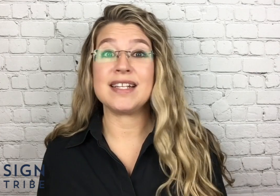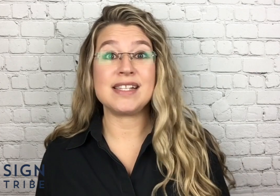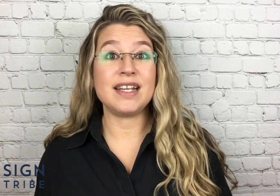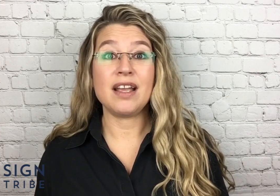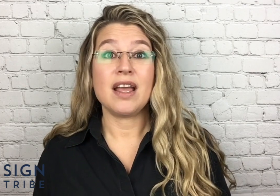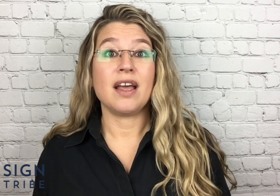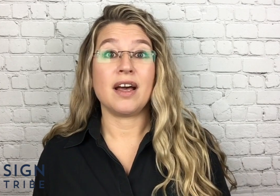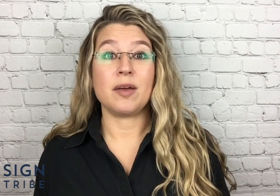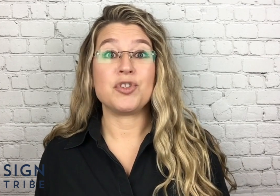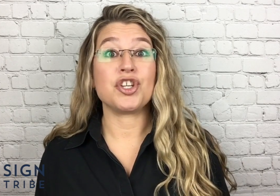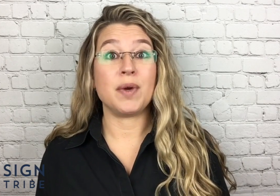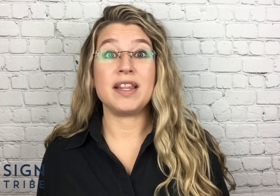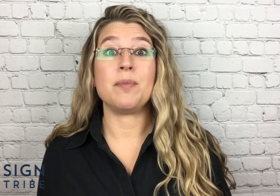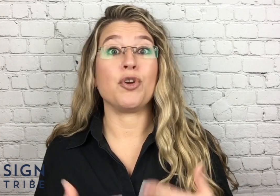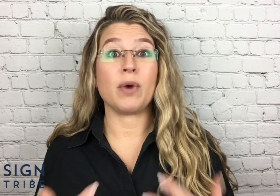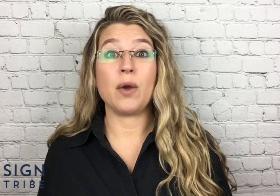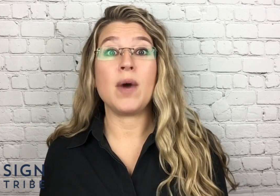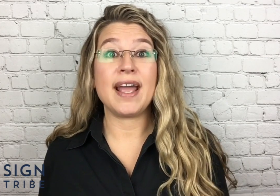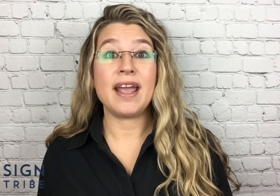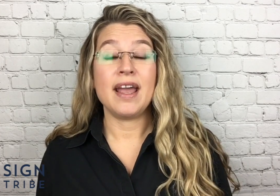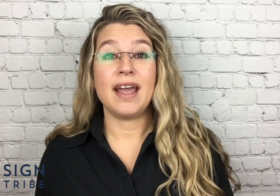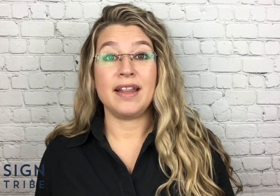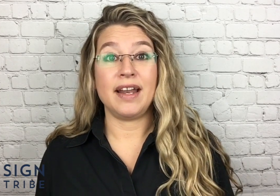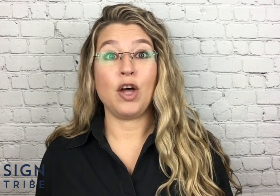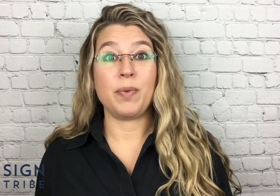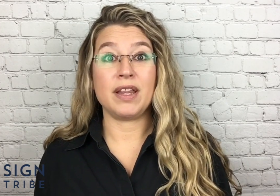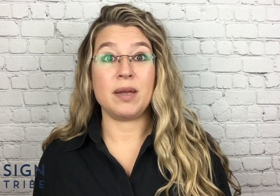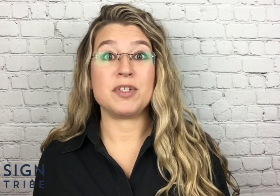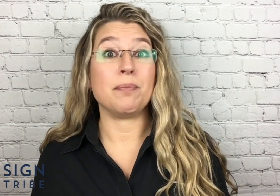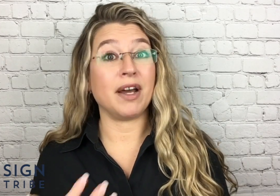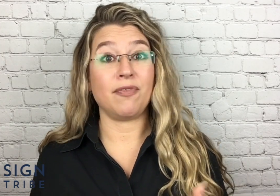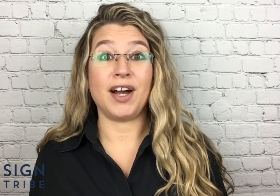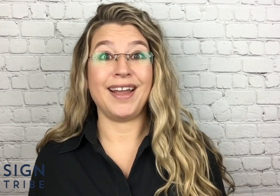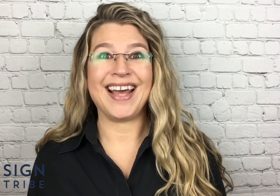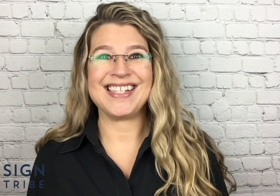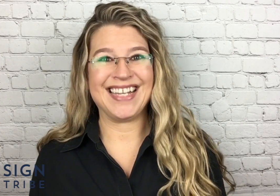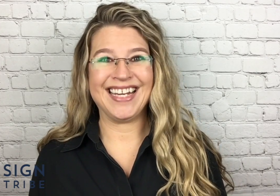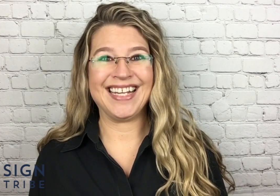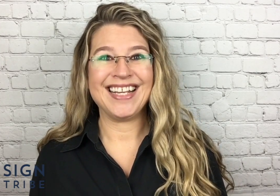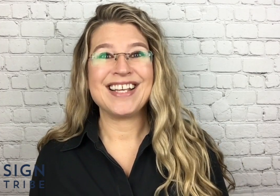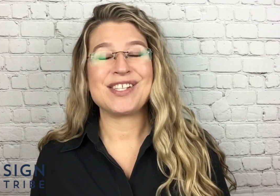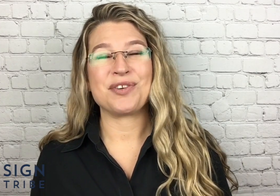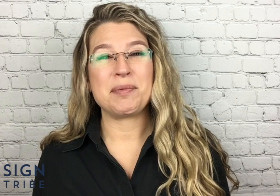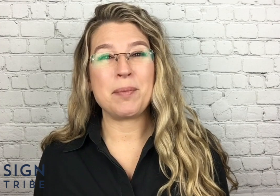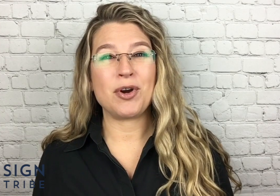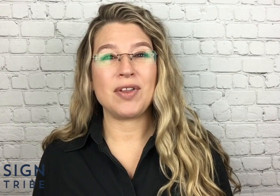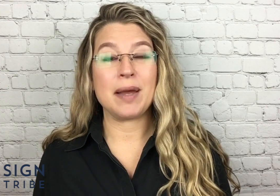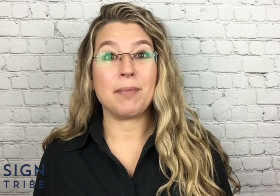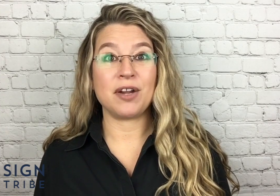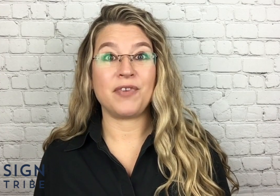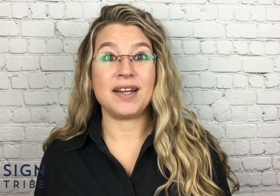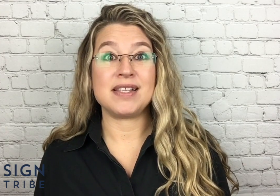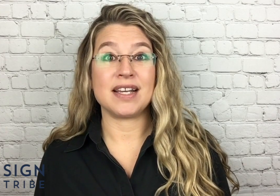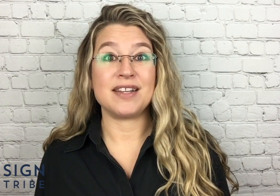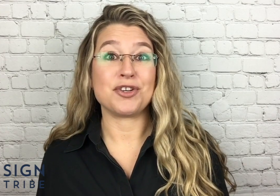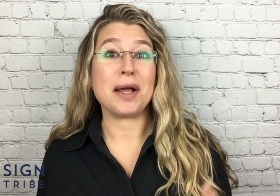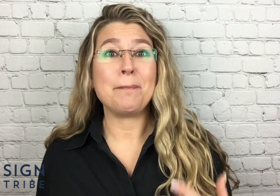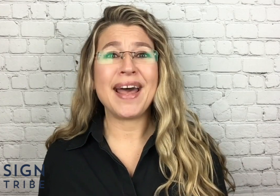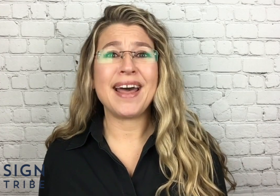practicing, showing them the right way, and then helping them to modify as needed. So remember that modified signs are not bad, they're